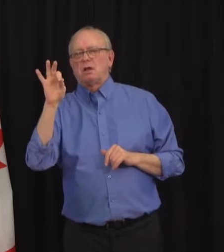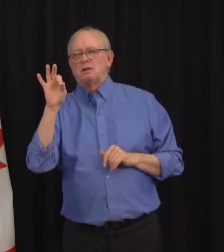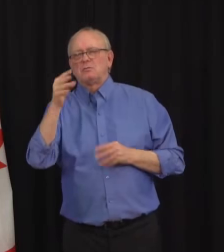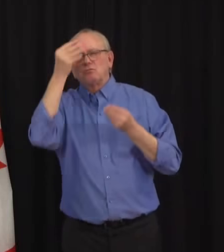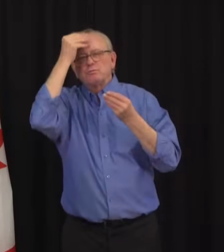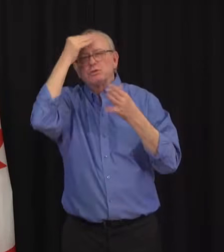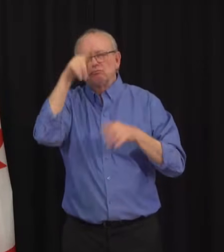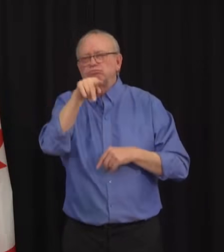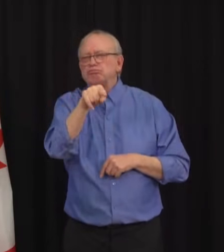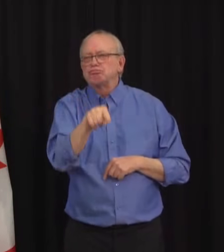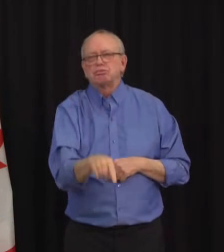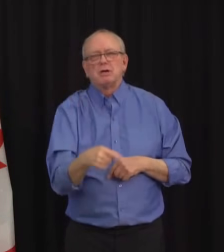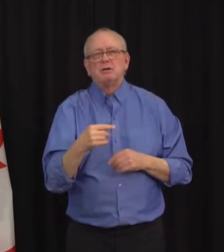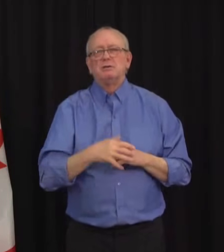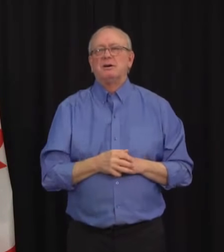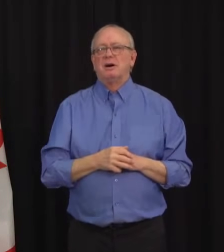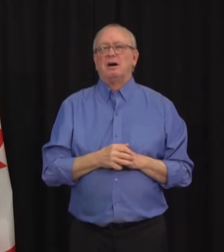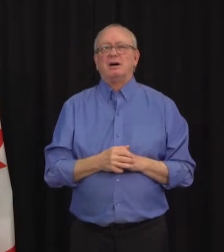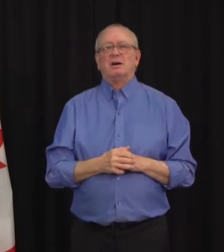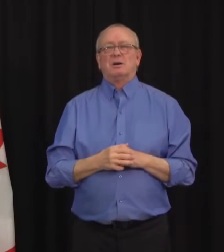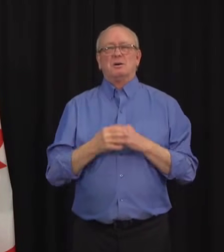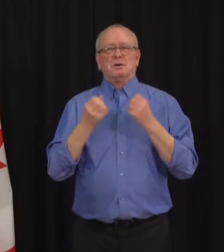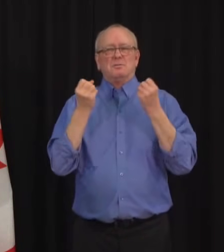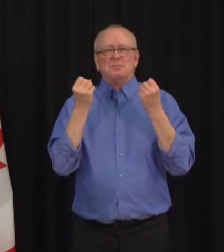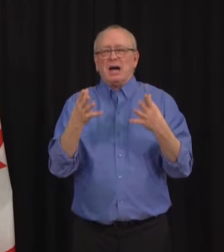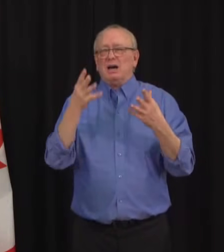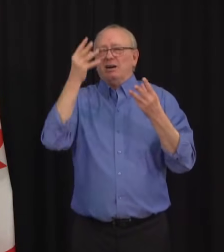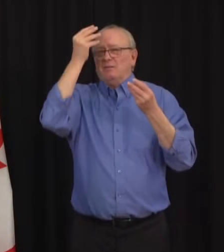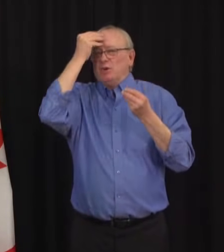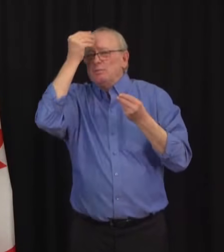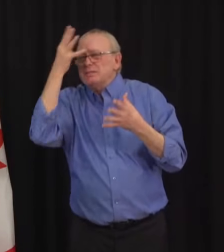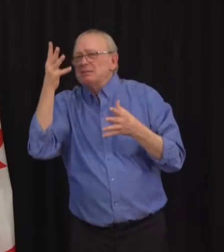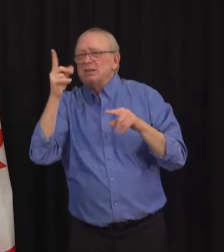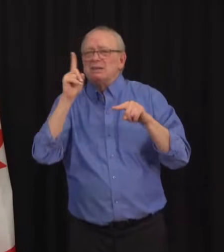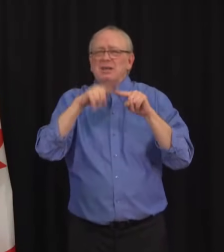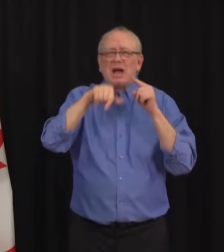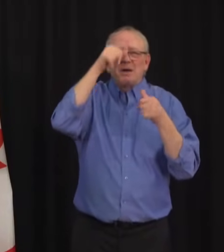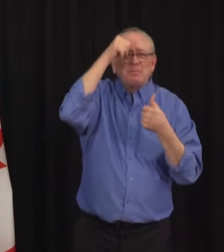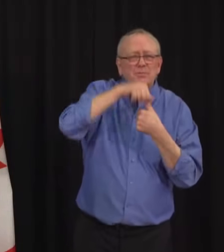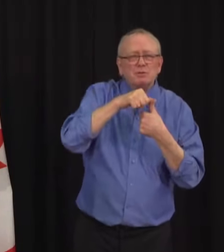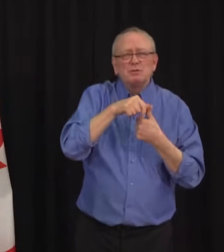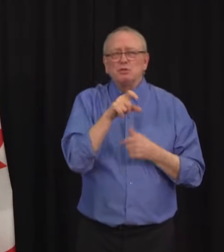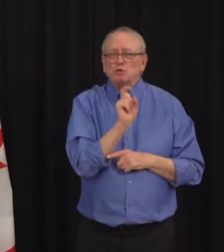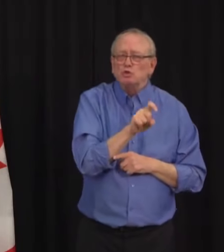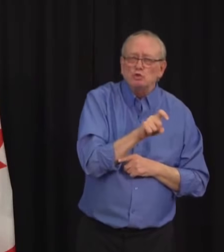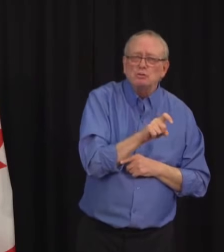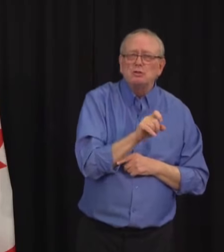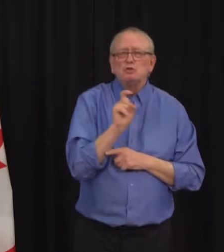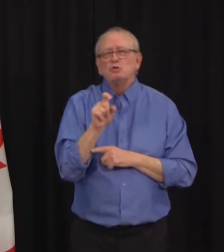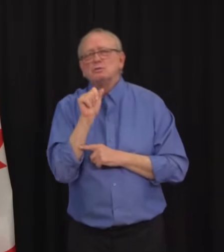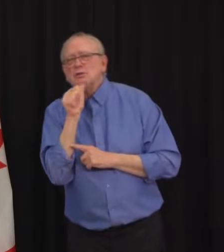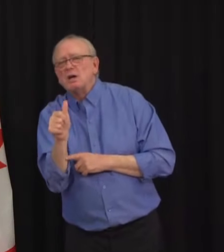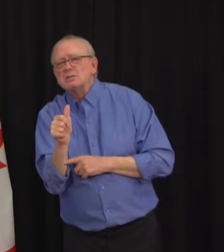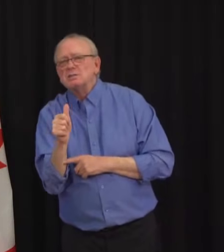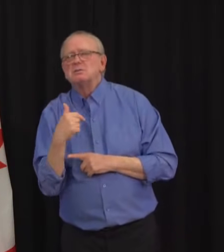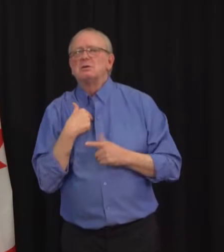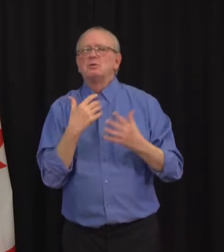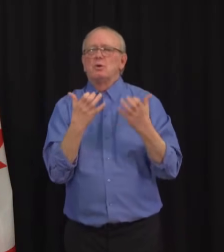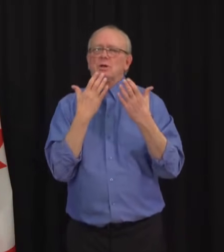many Albertans who are following restrictions to the best of their ability and who are asking these types of questions when they are